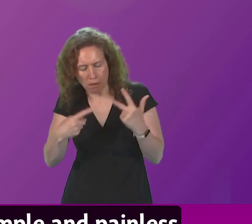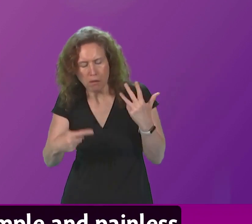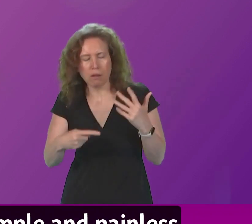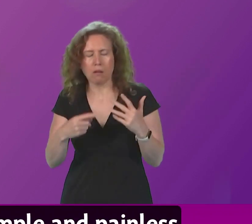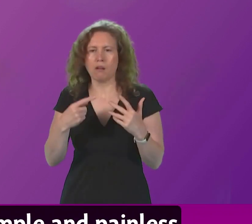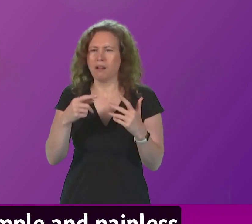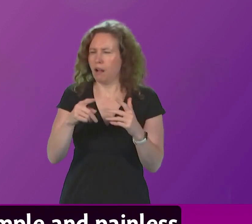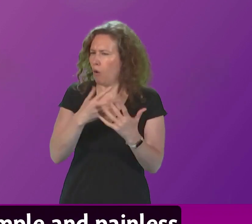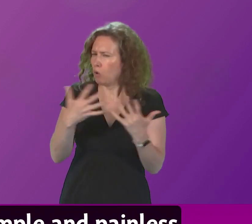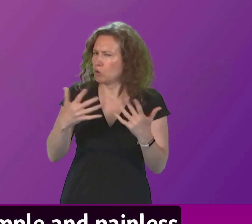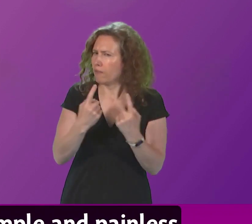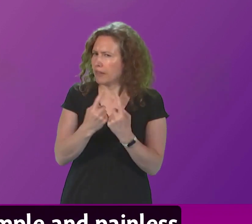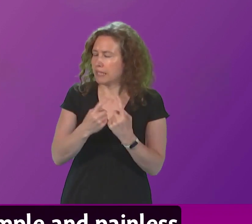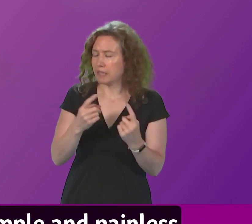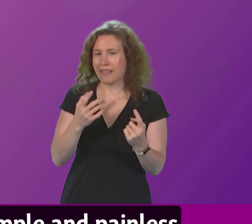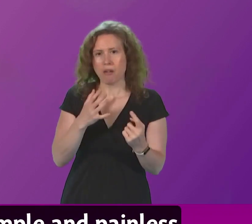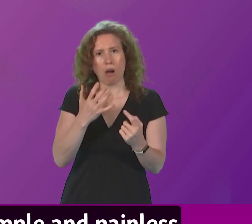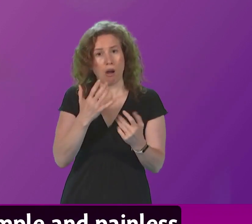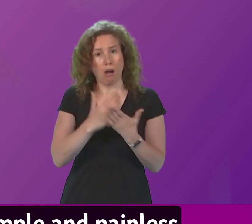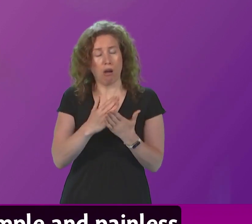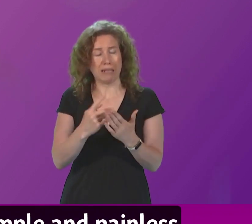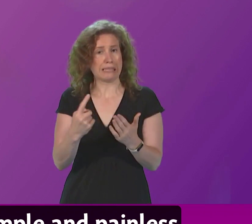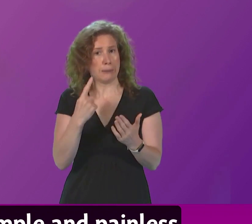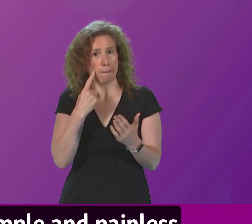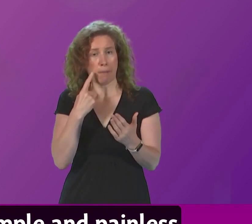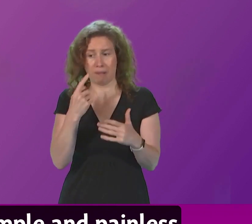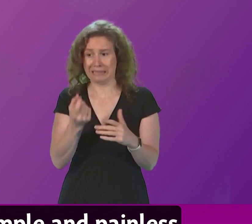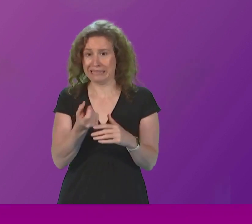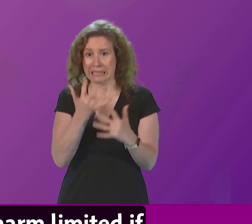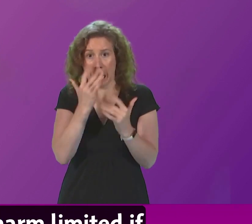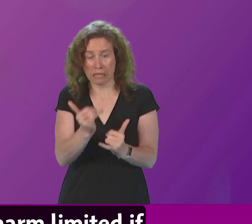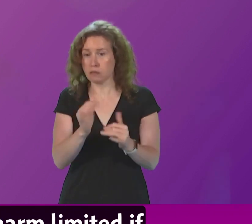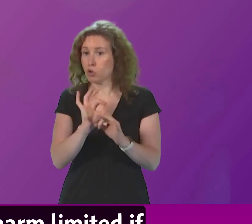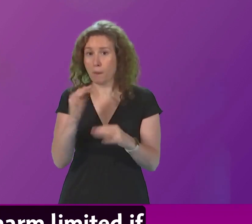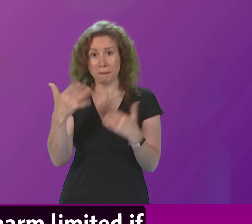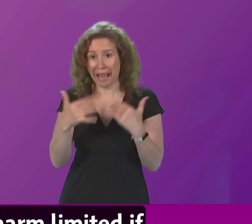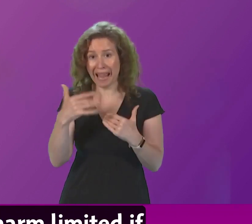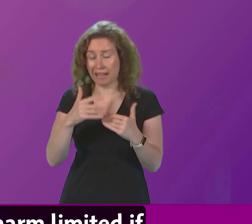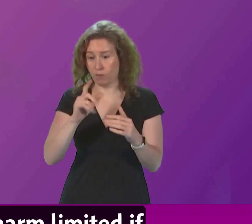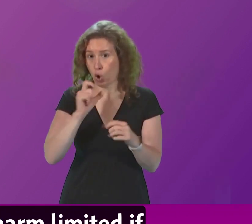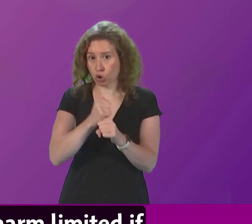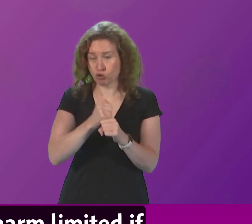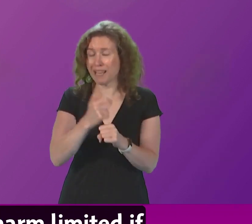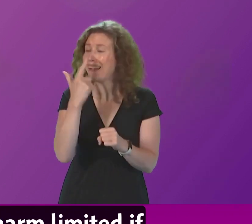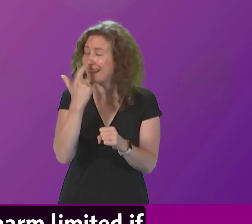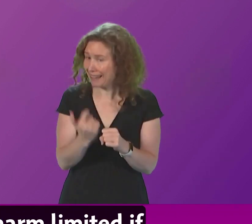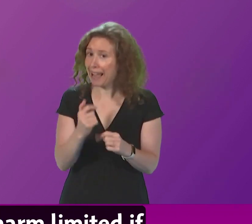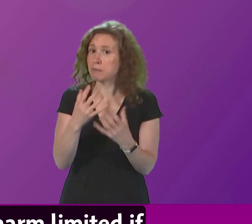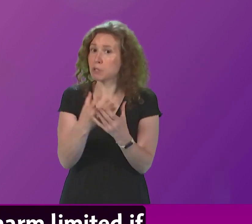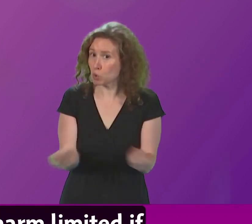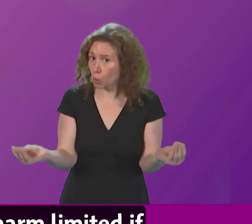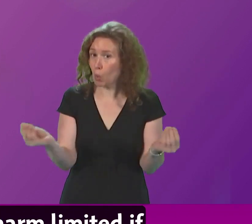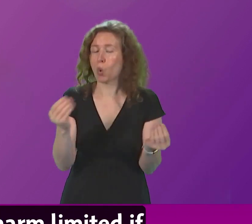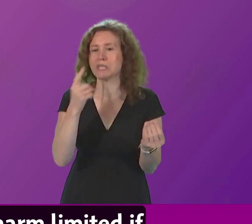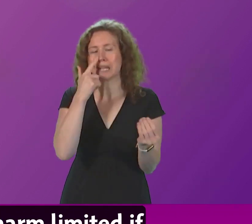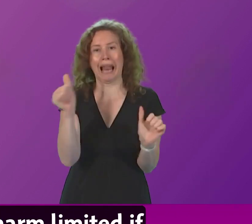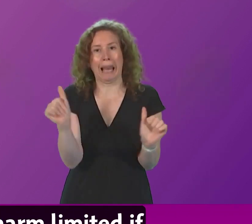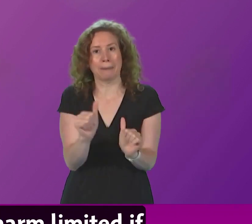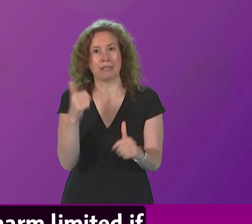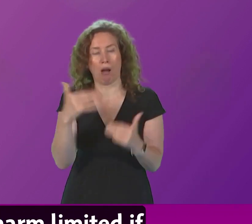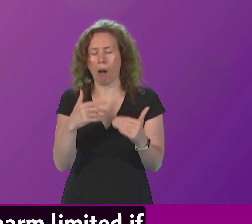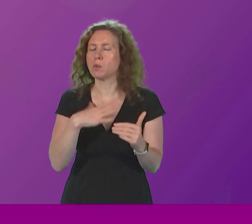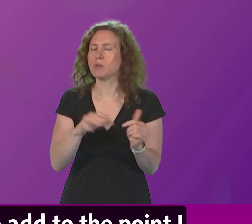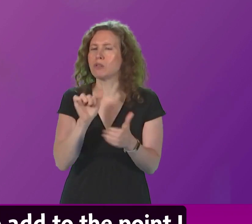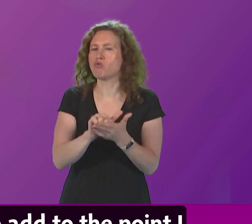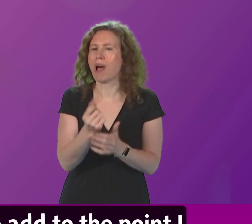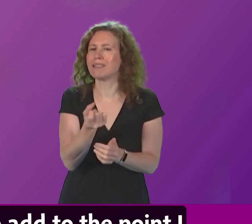services. There are simple and painless tests for gonorrhea. It can be cured and harm limited if appropriate antibiotics are